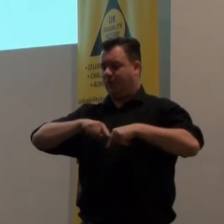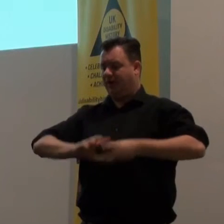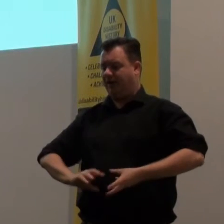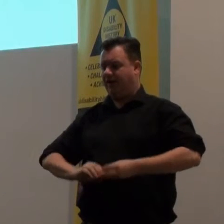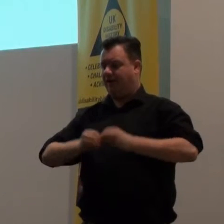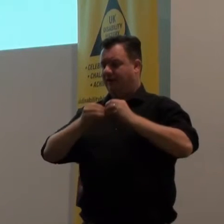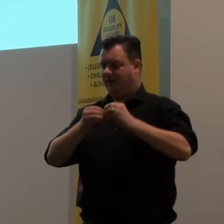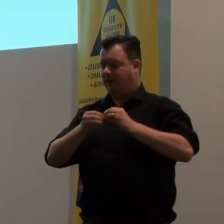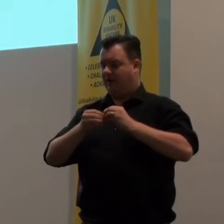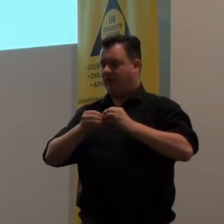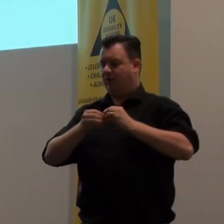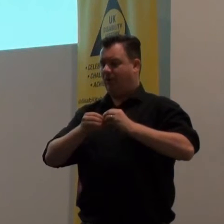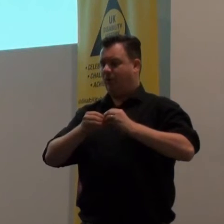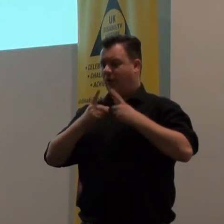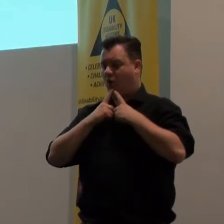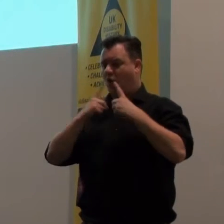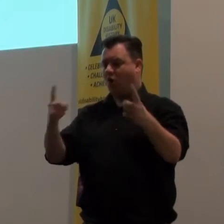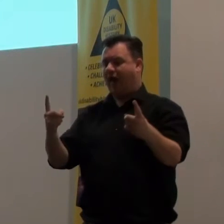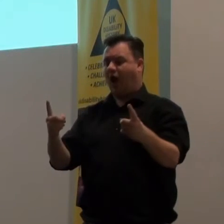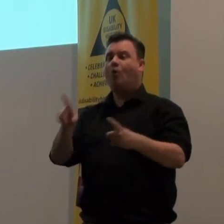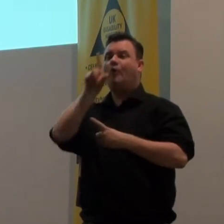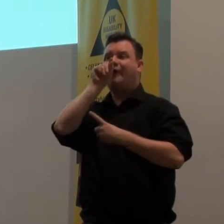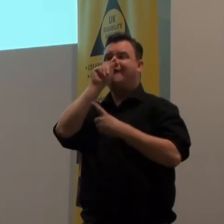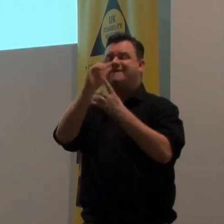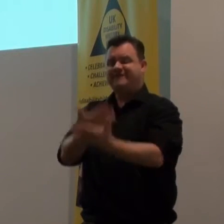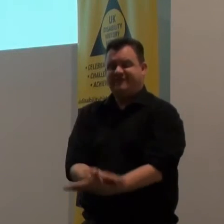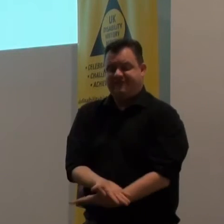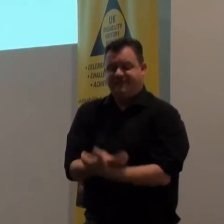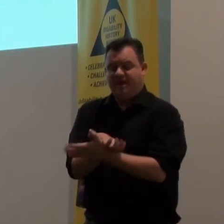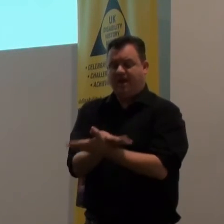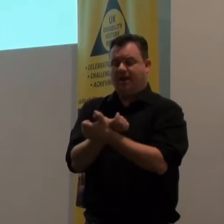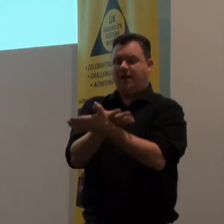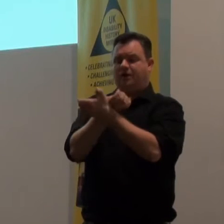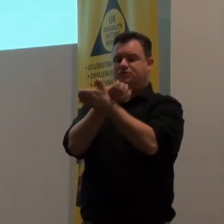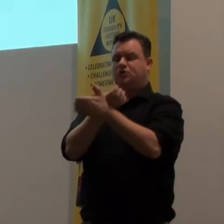our phoenix, not our ashes, so we can truly know ourselves.